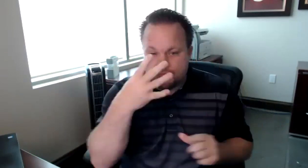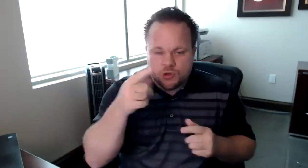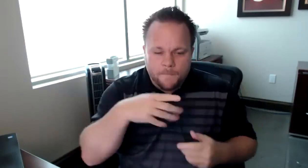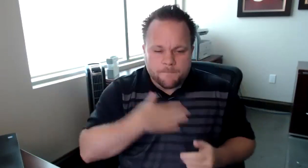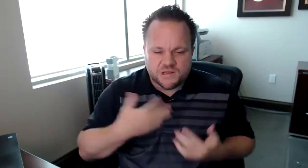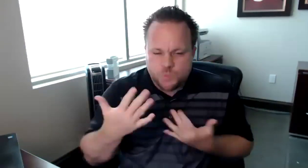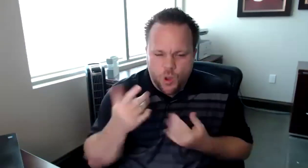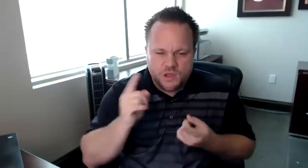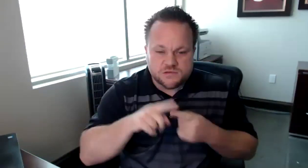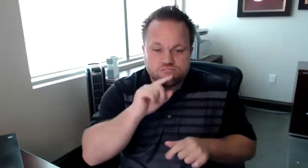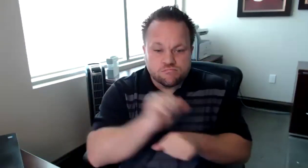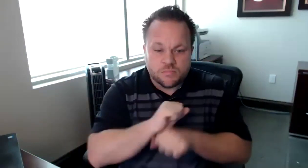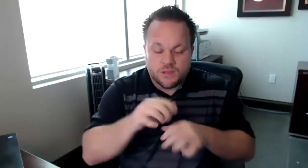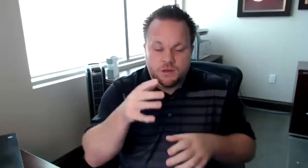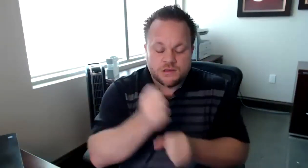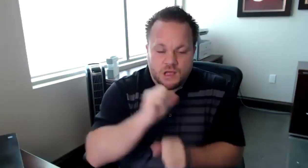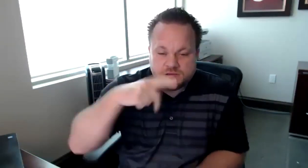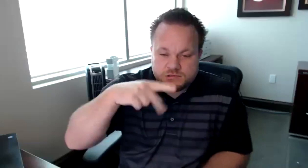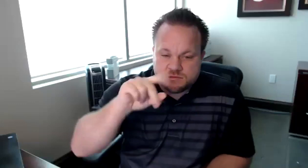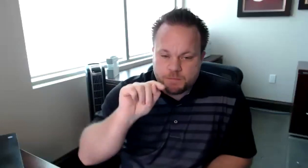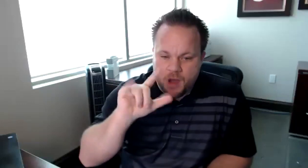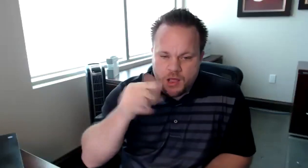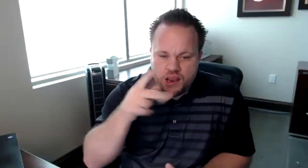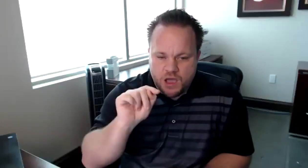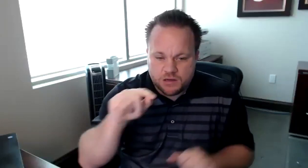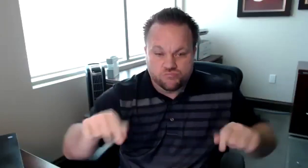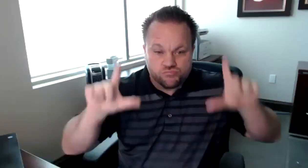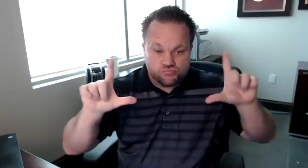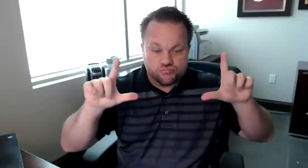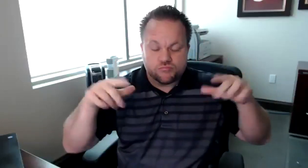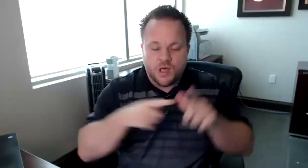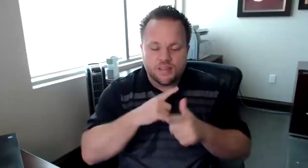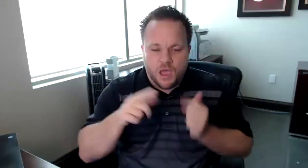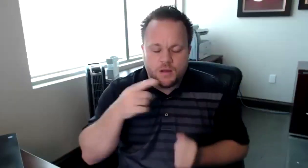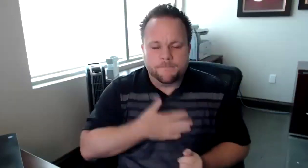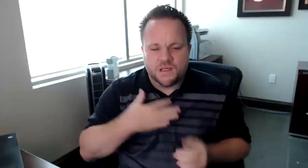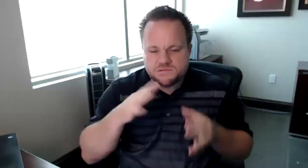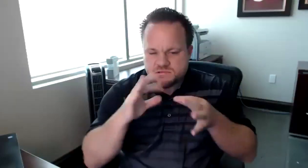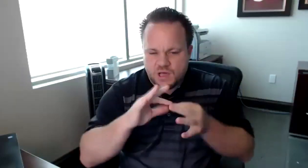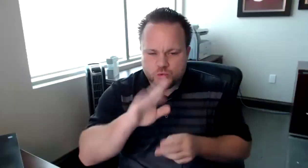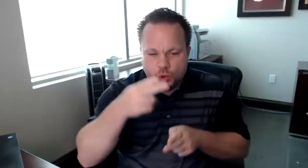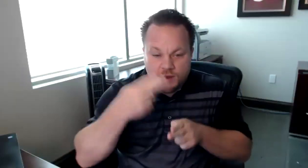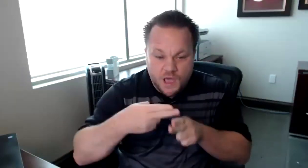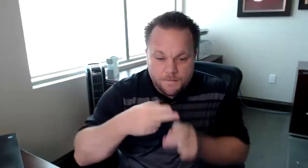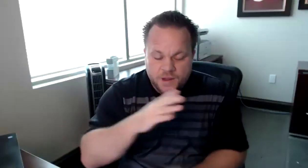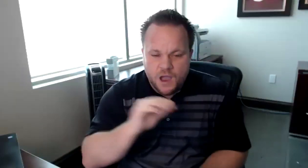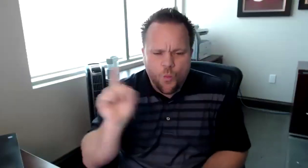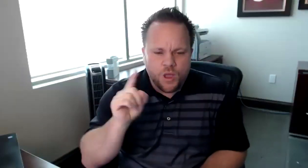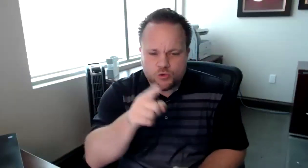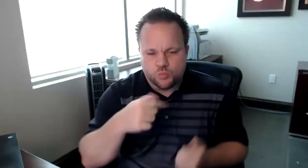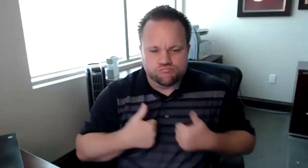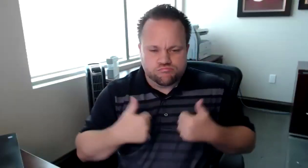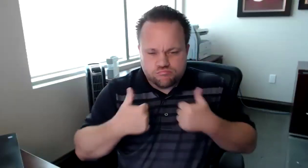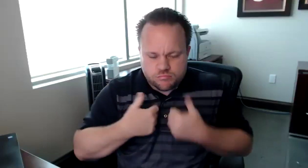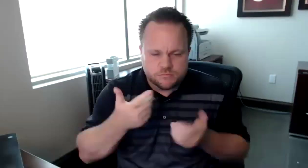Also, when you're on camera, please wait until you actually get the spotlight on you and you're on. And then please state your name and